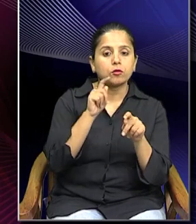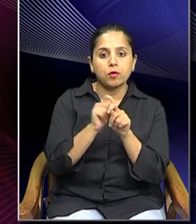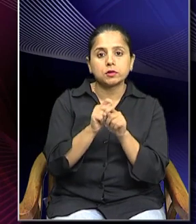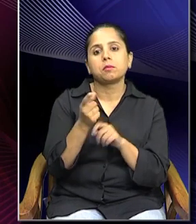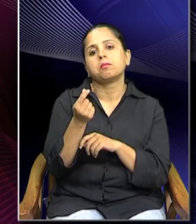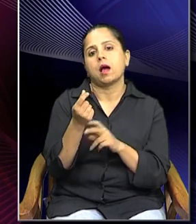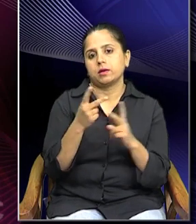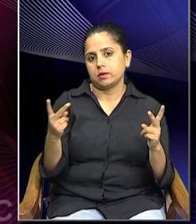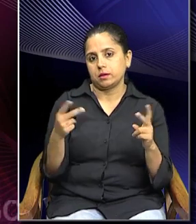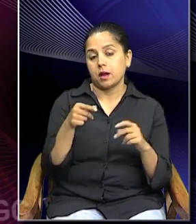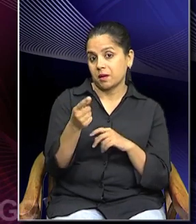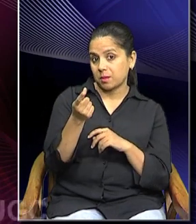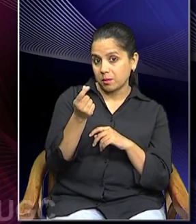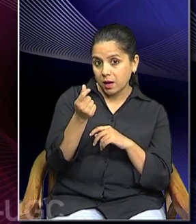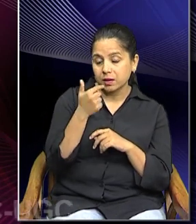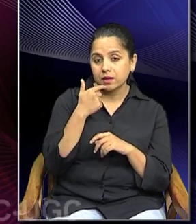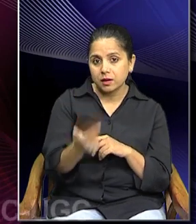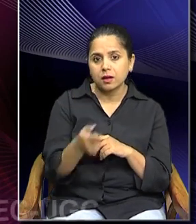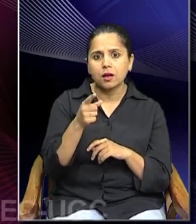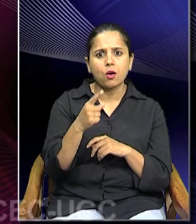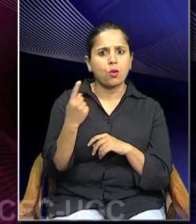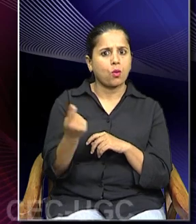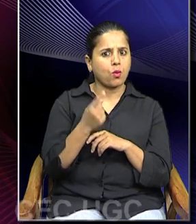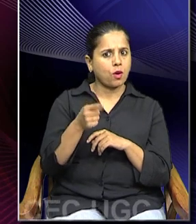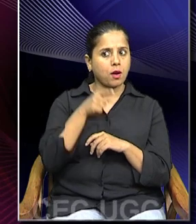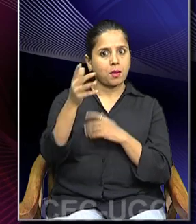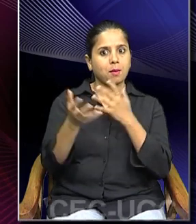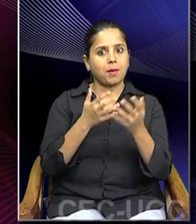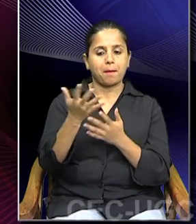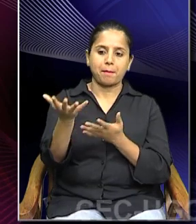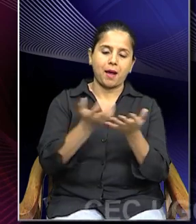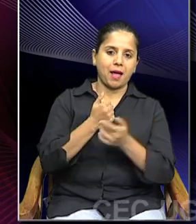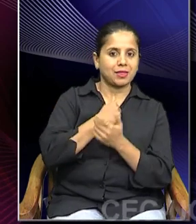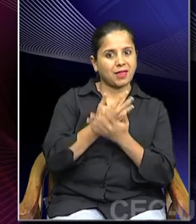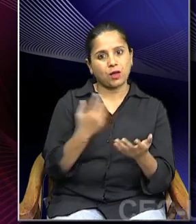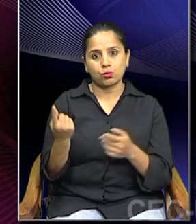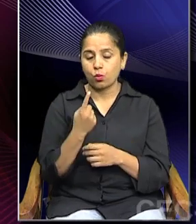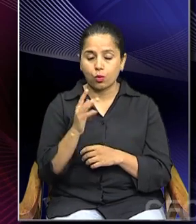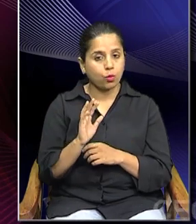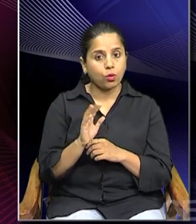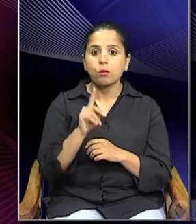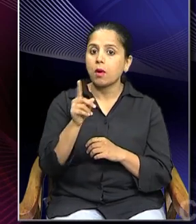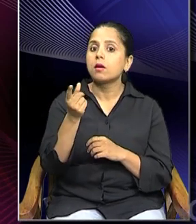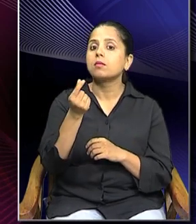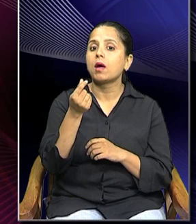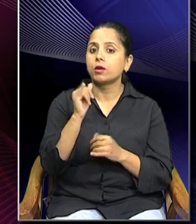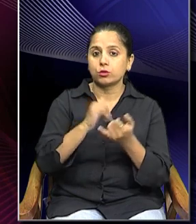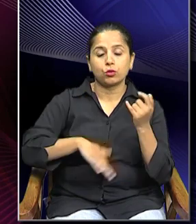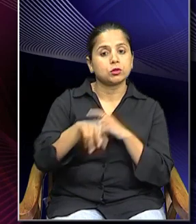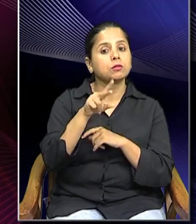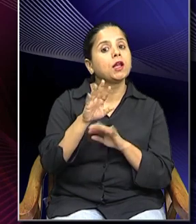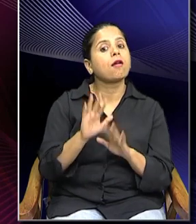money. So, money is not only to go to the market and buy a product. Money has a social